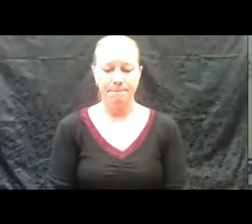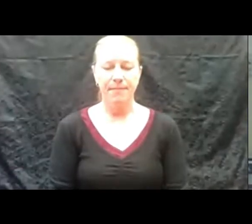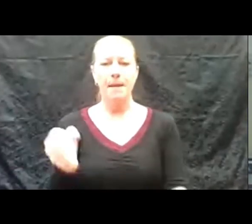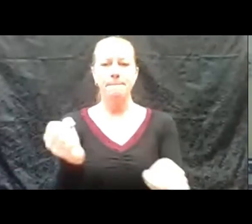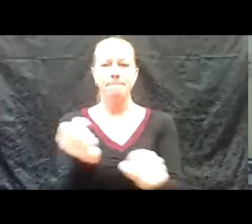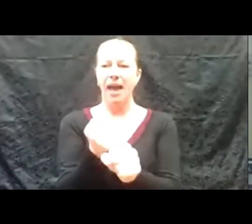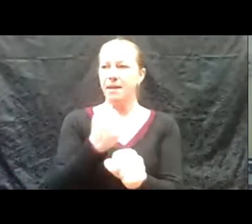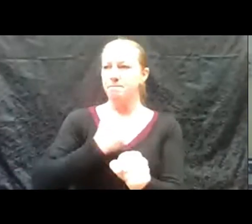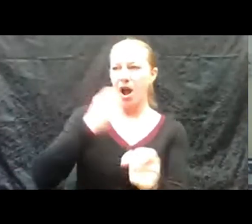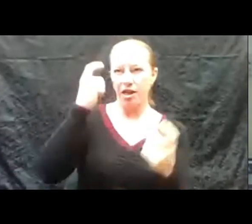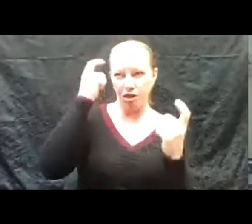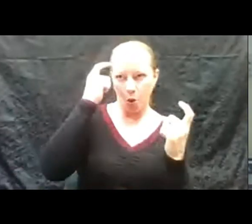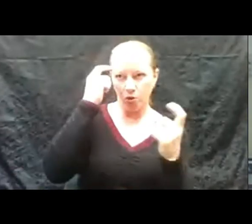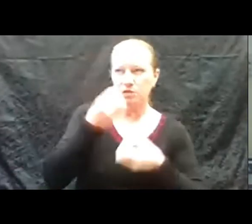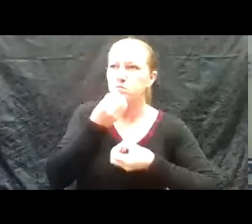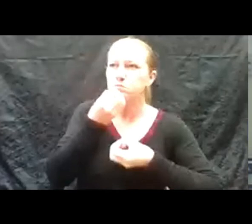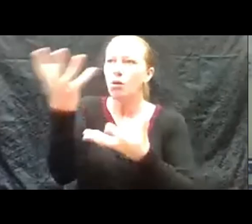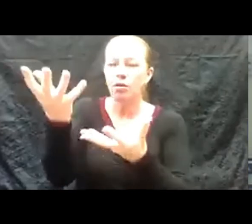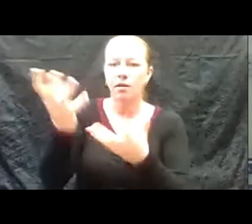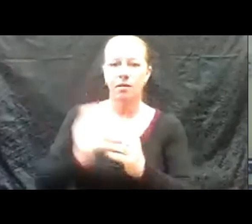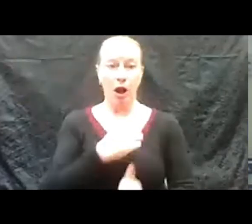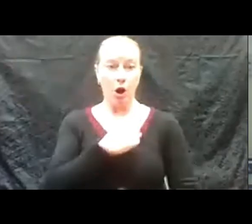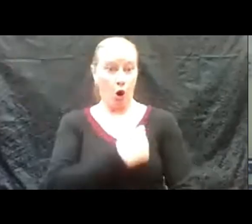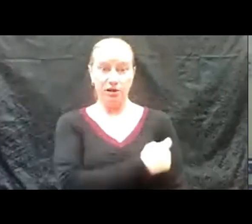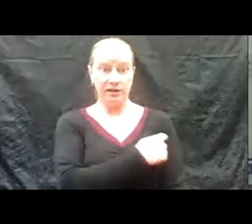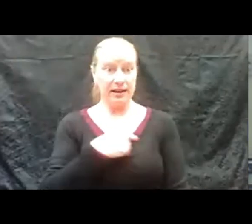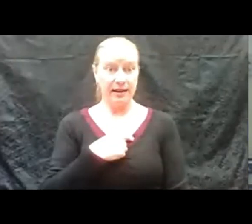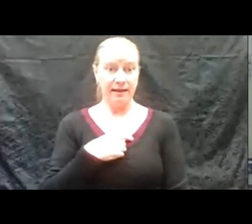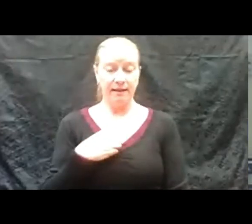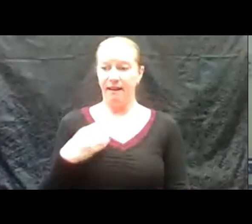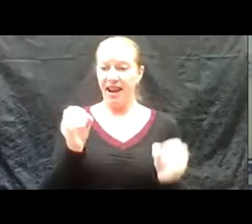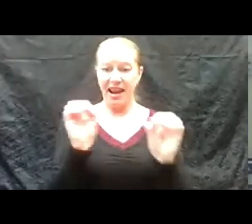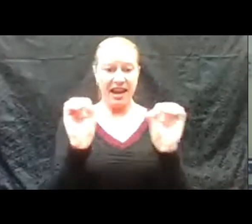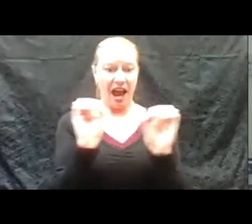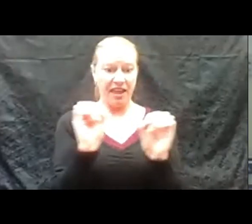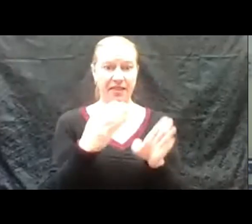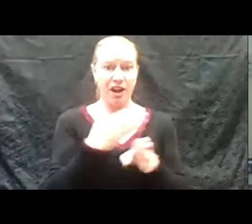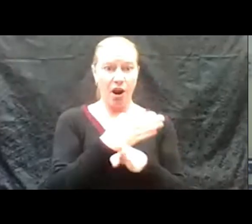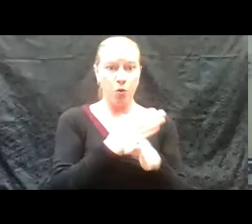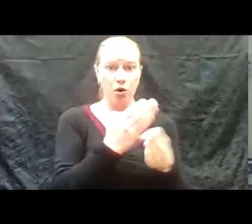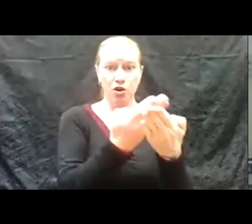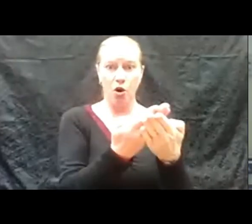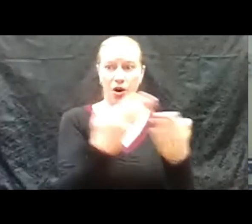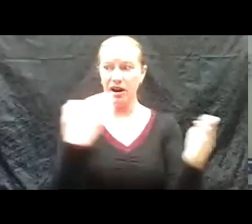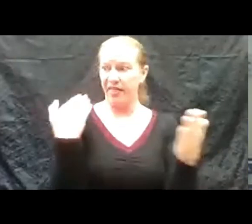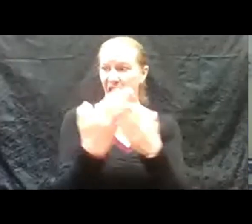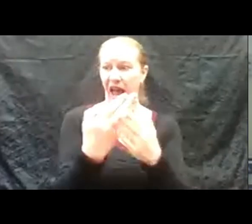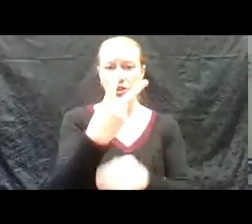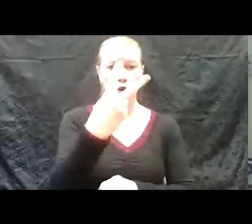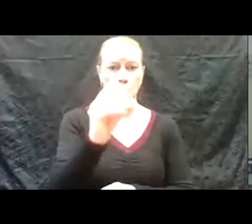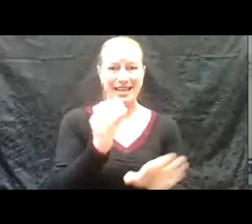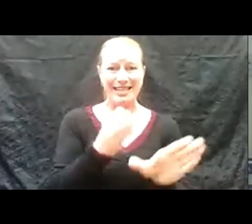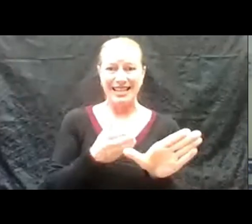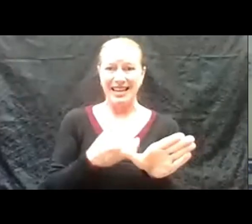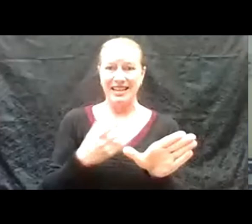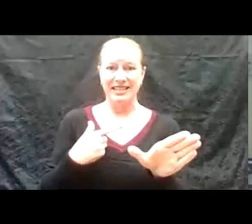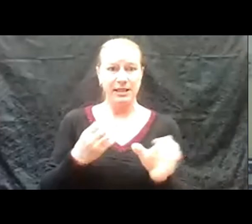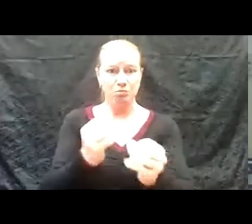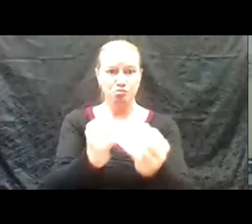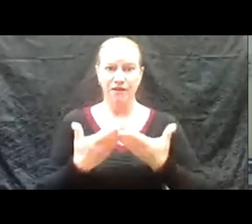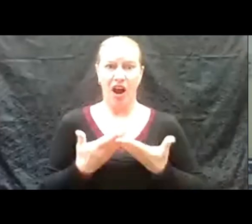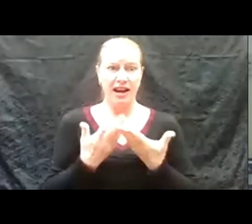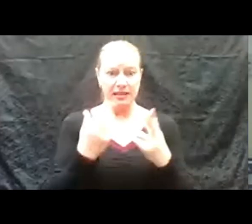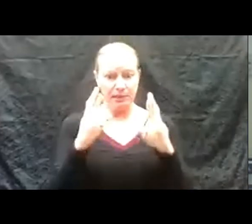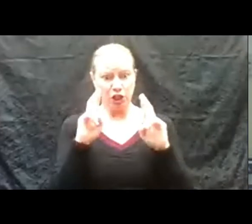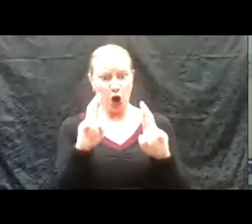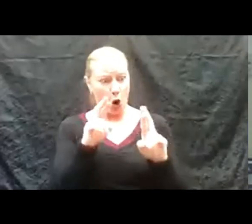make my thoughts known. But I honestly, nothing that I've worked on in the last 20 years has given me as much hope as this piece